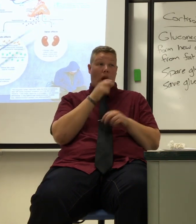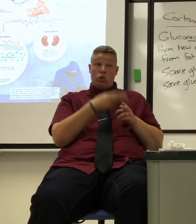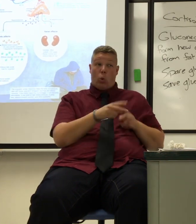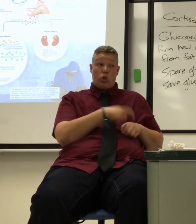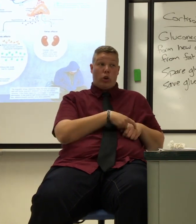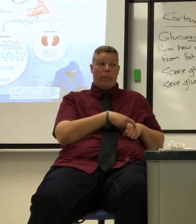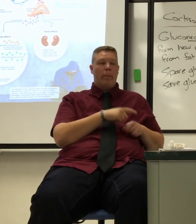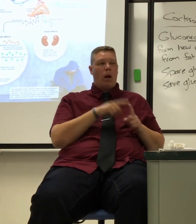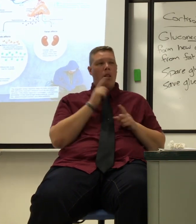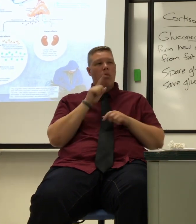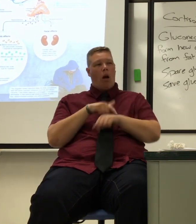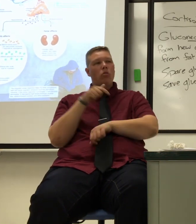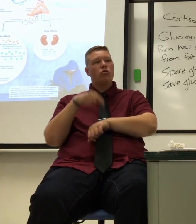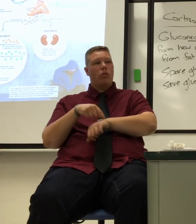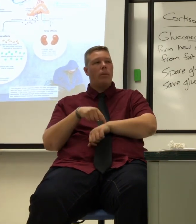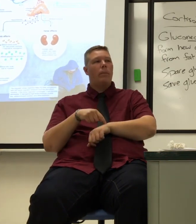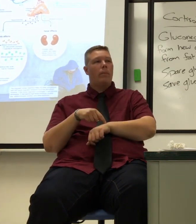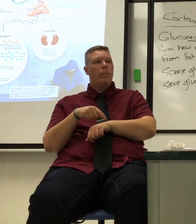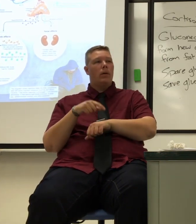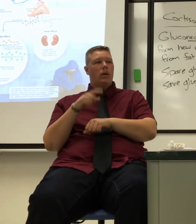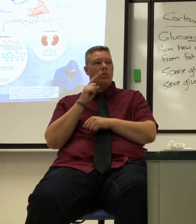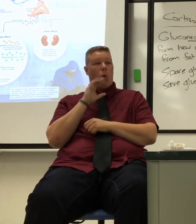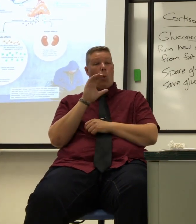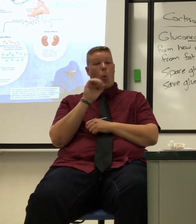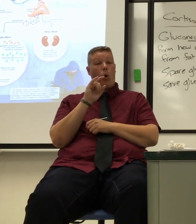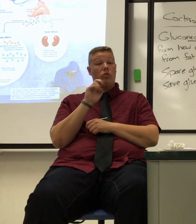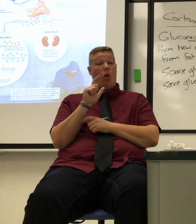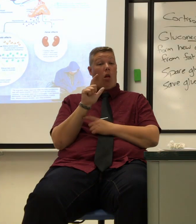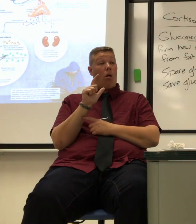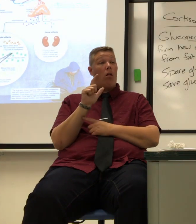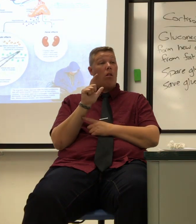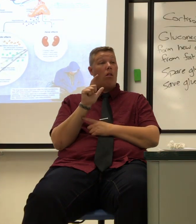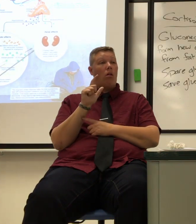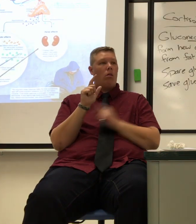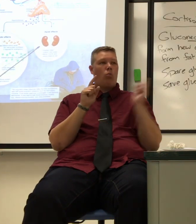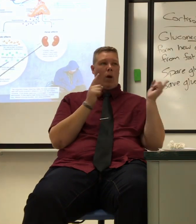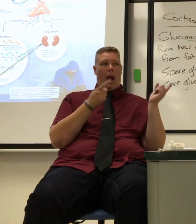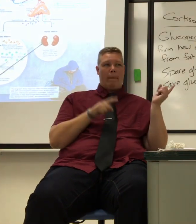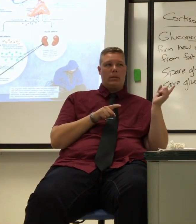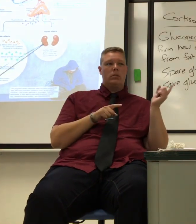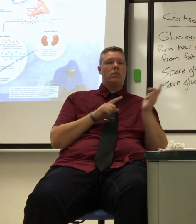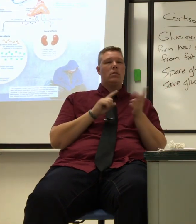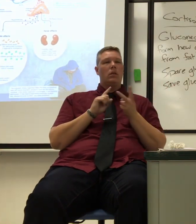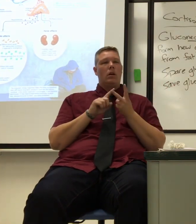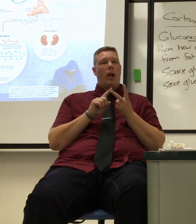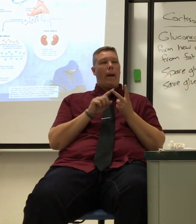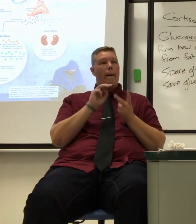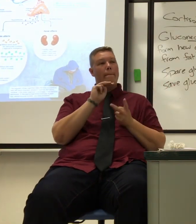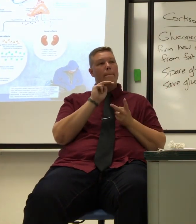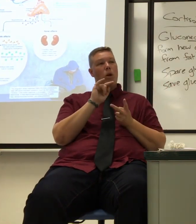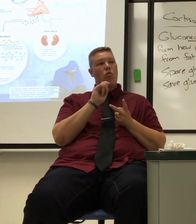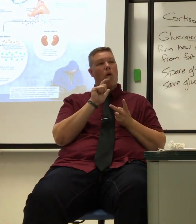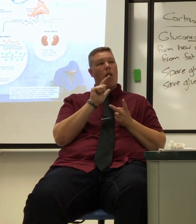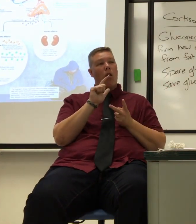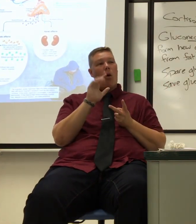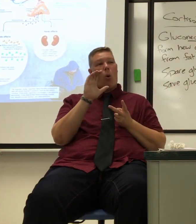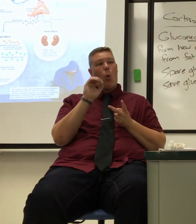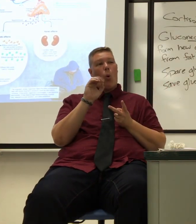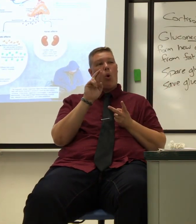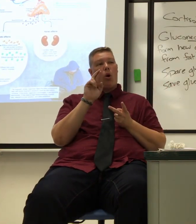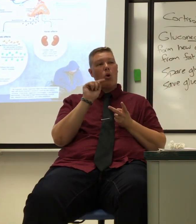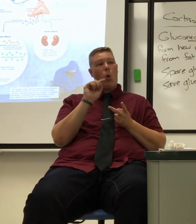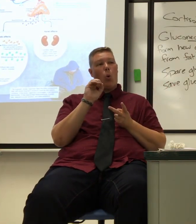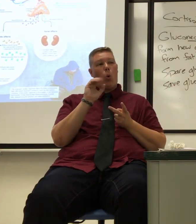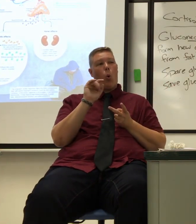mineralocorticoids, so we talked about the effects of cortisol, I just did that. And then mineralocorticoids, they show